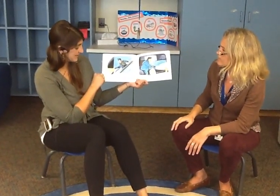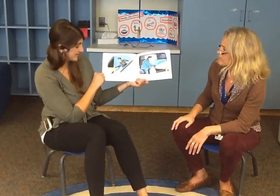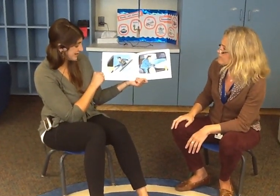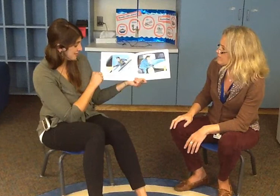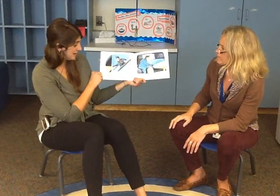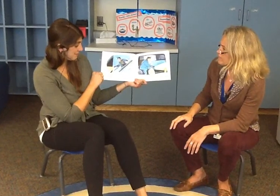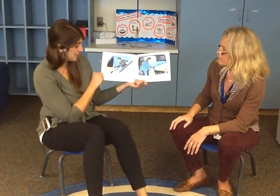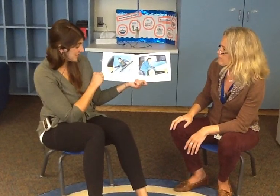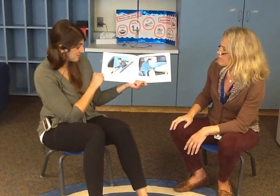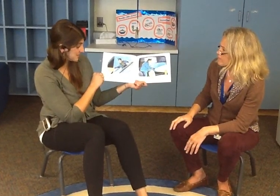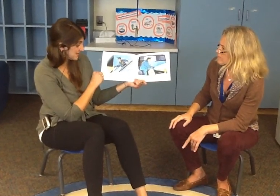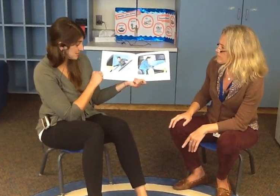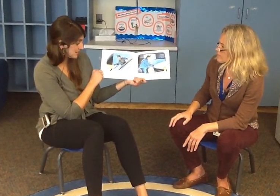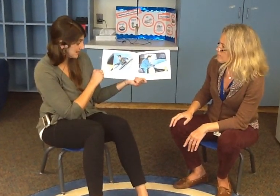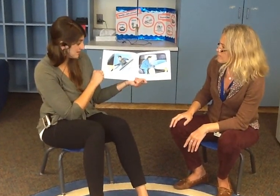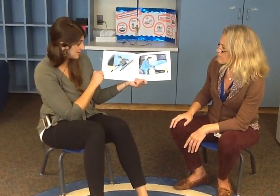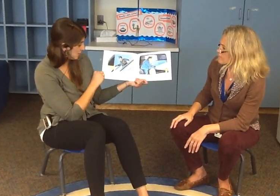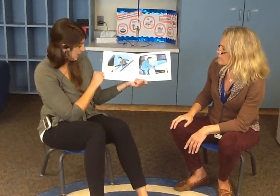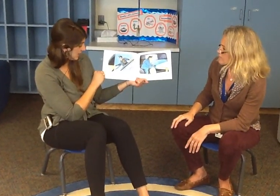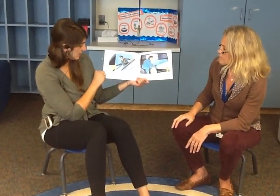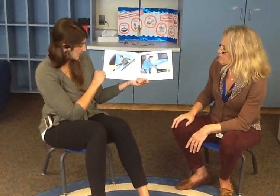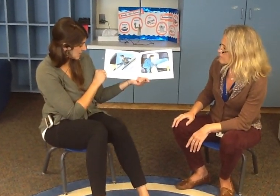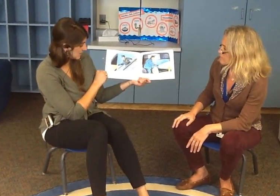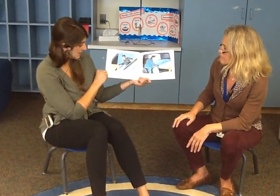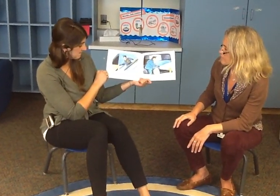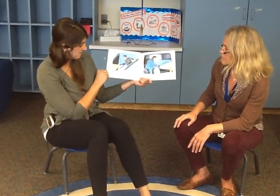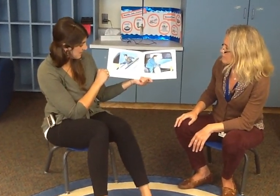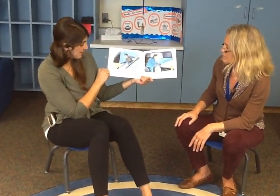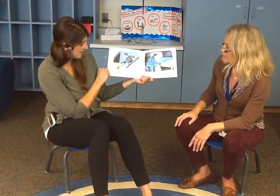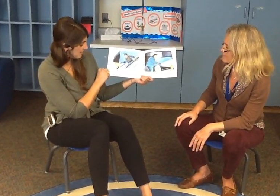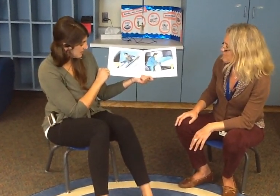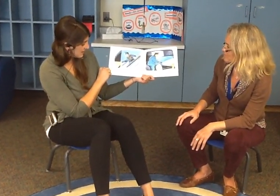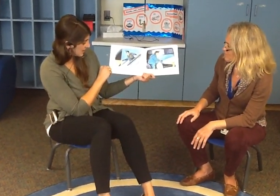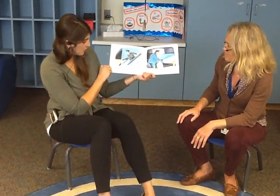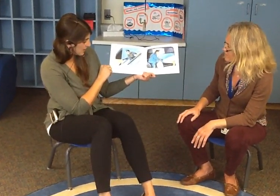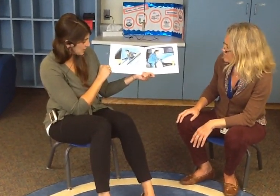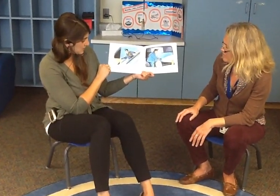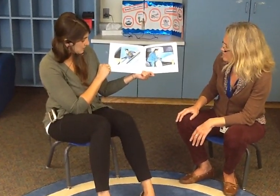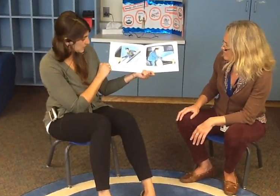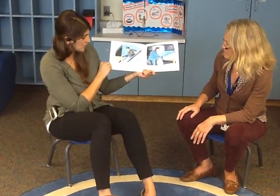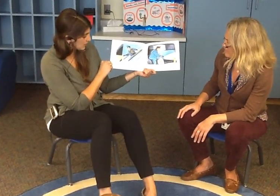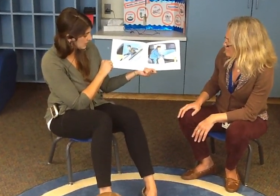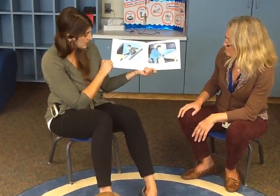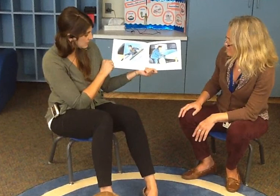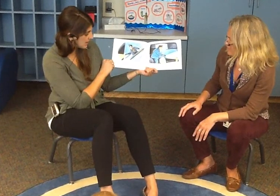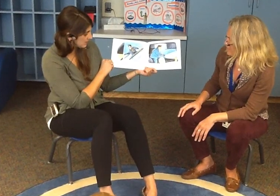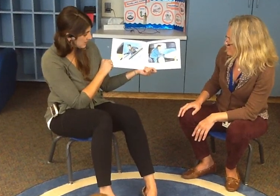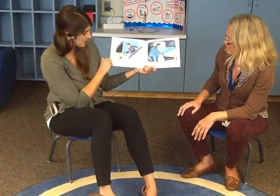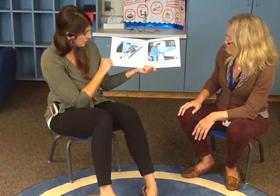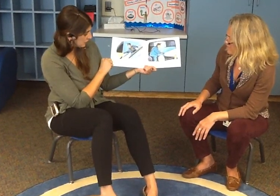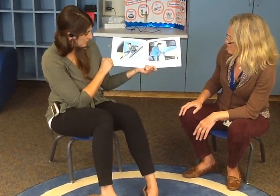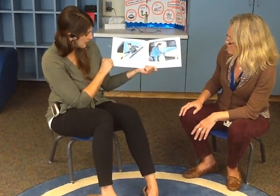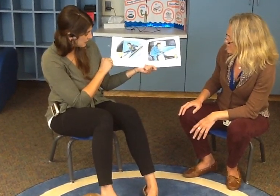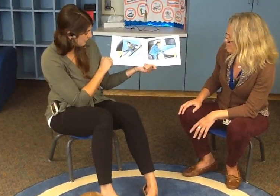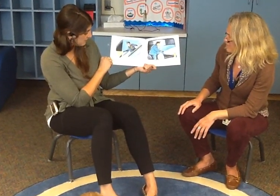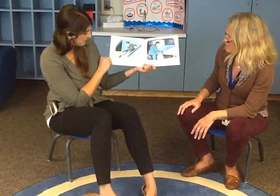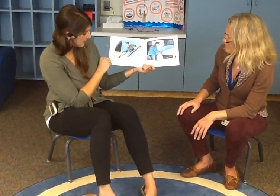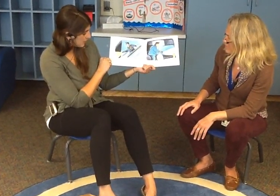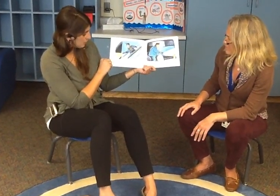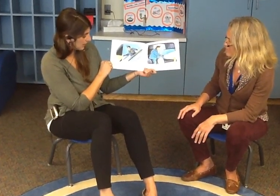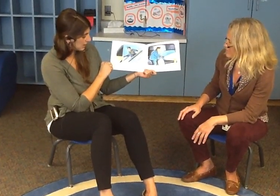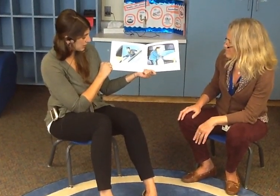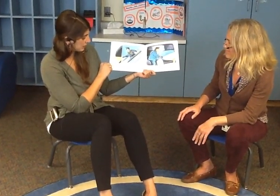Corduroy didn't know it, but there was someone else awake in the store. The night watchman was going his rounds on the floor above.